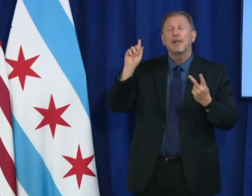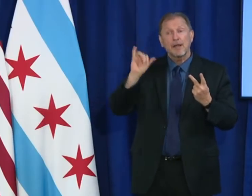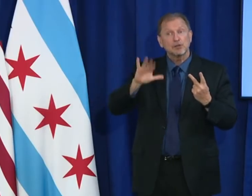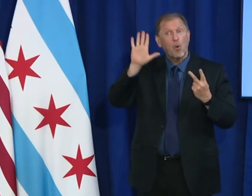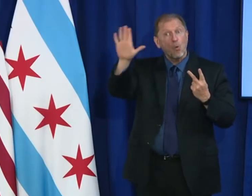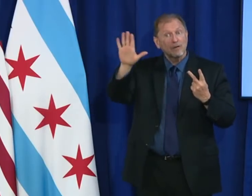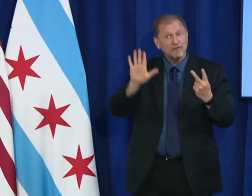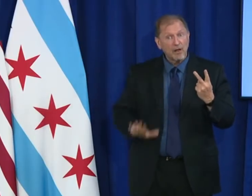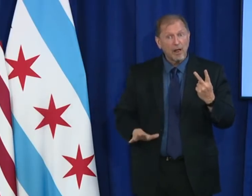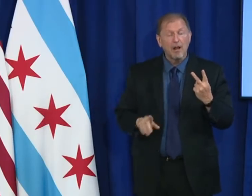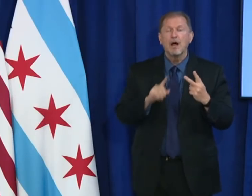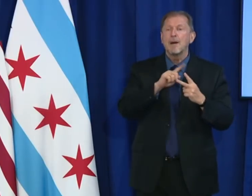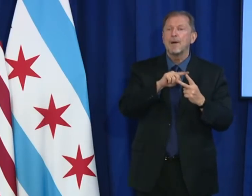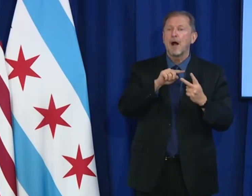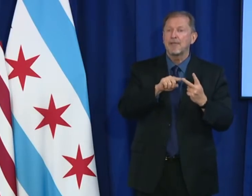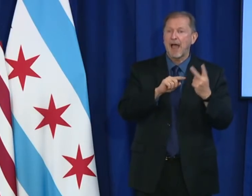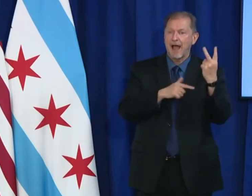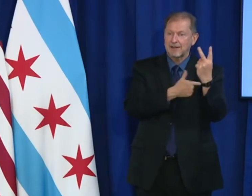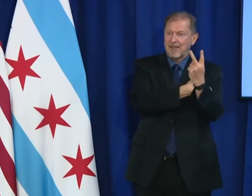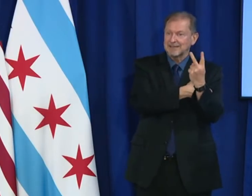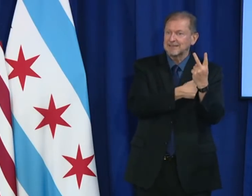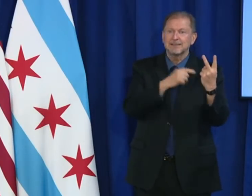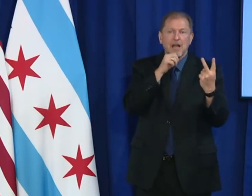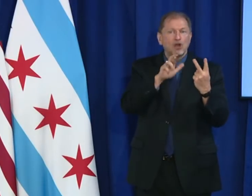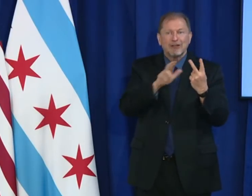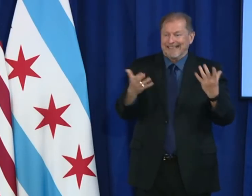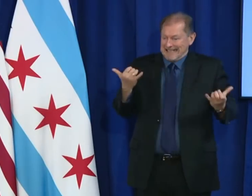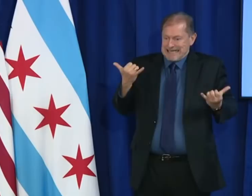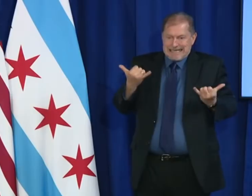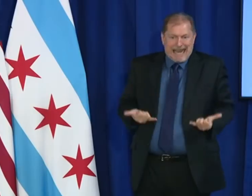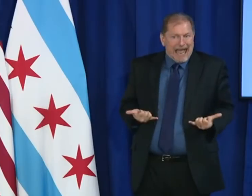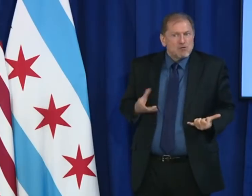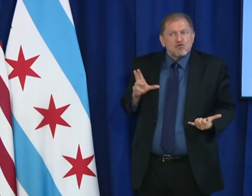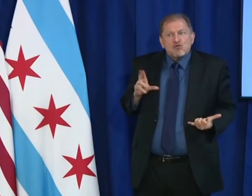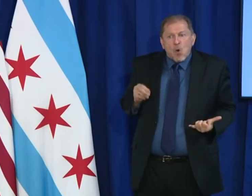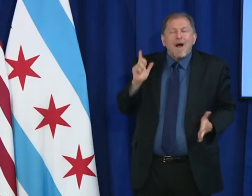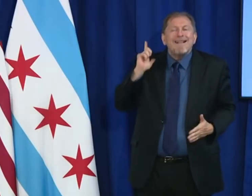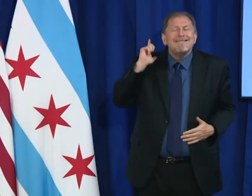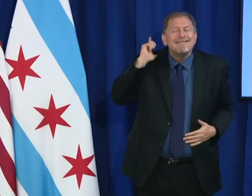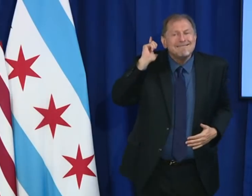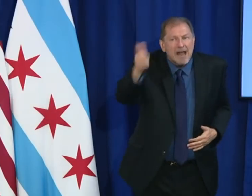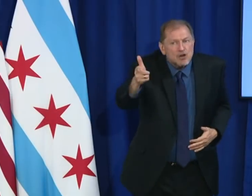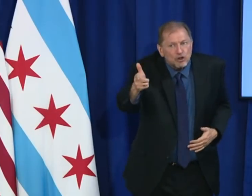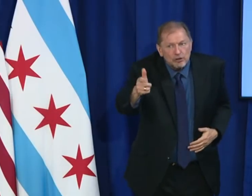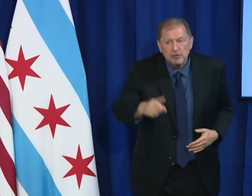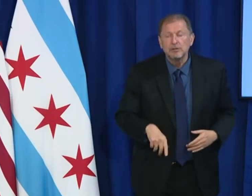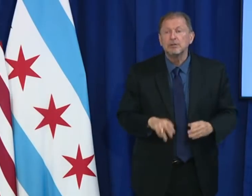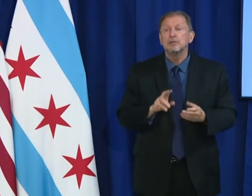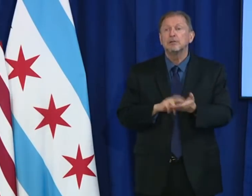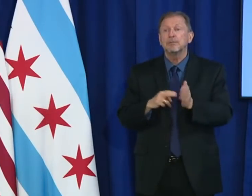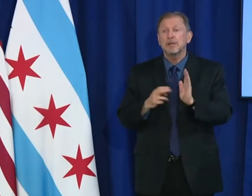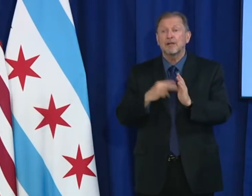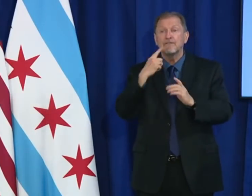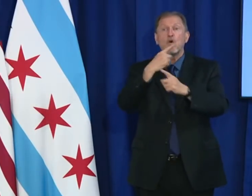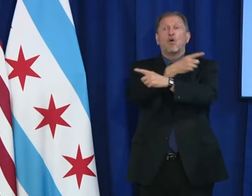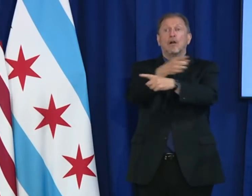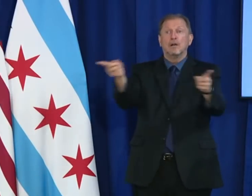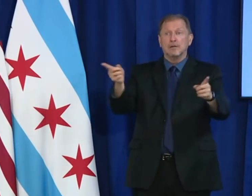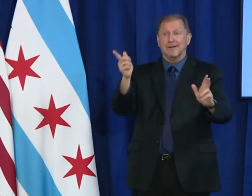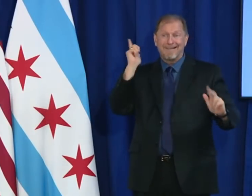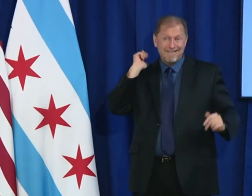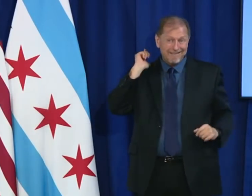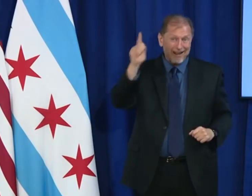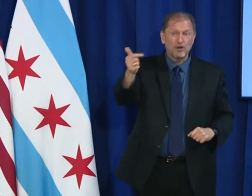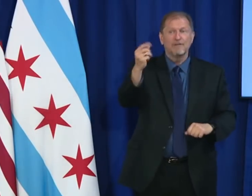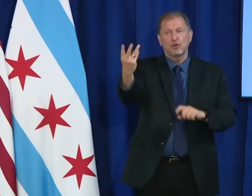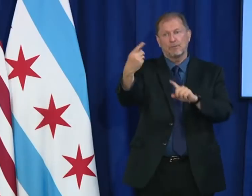but a vaccine is not going to be here in the next, for most people, in the next few months. And even once it starts